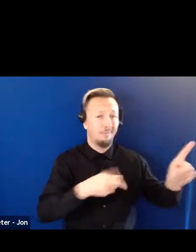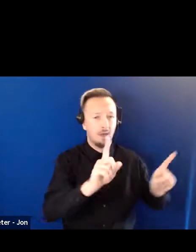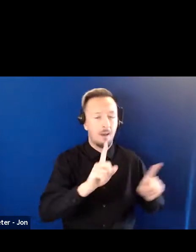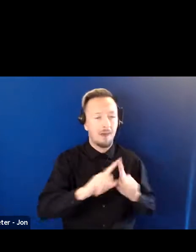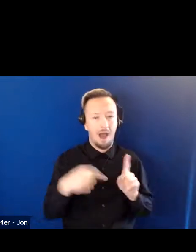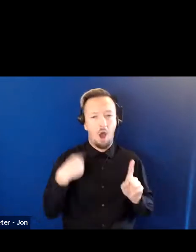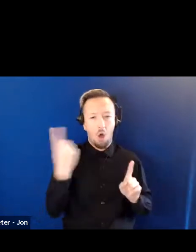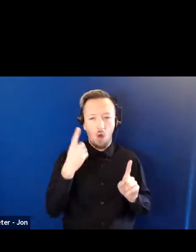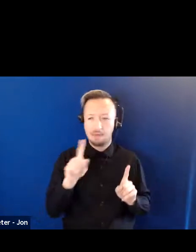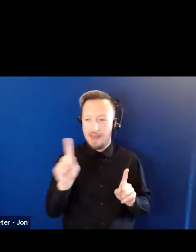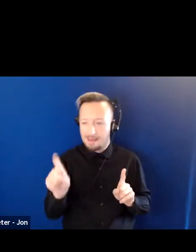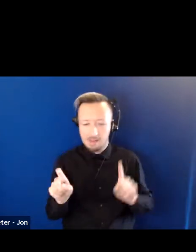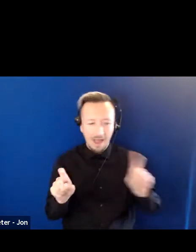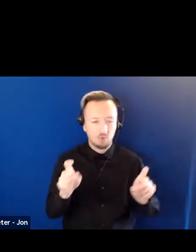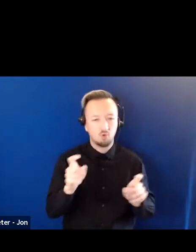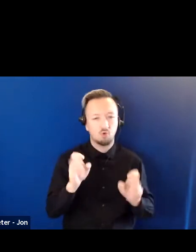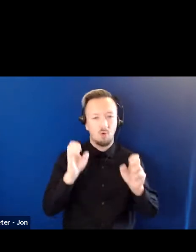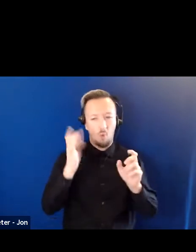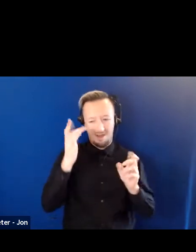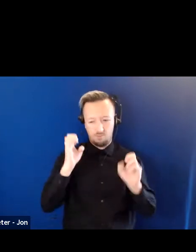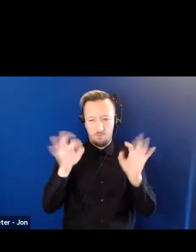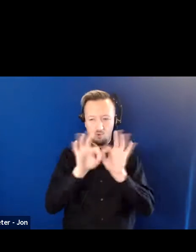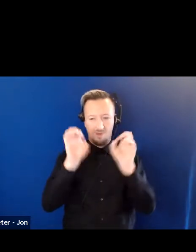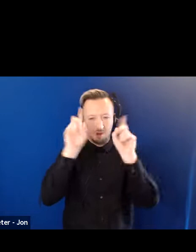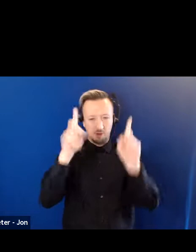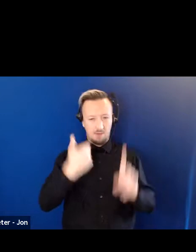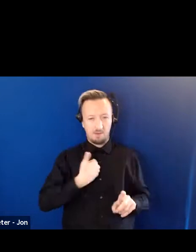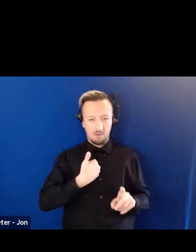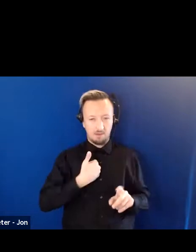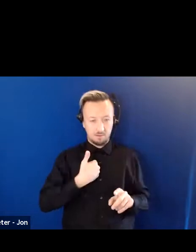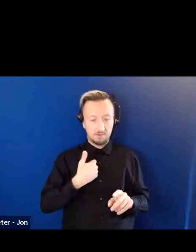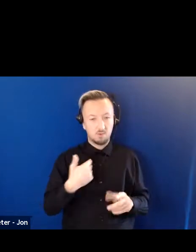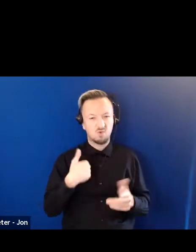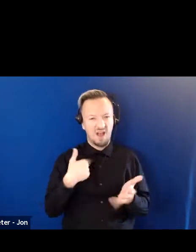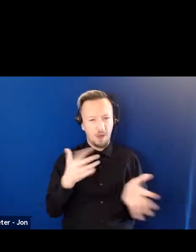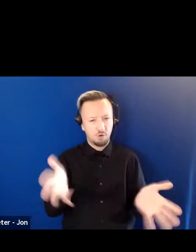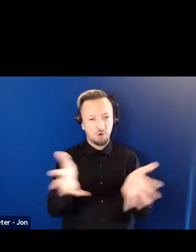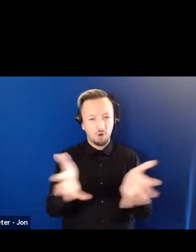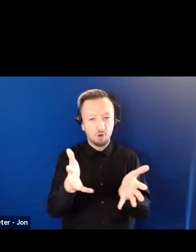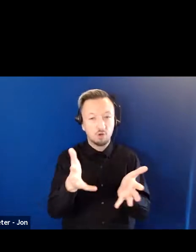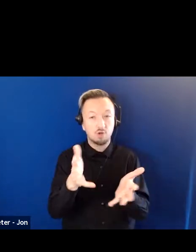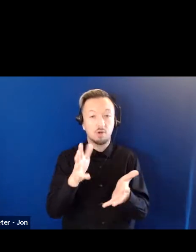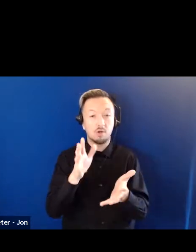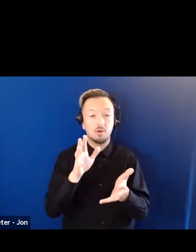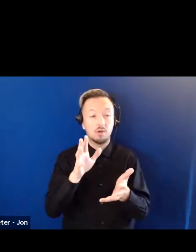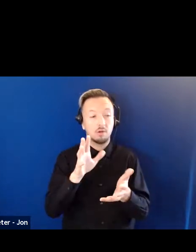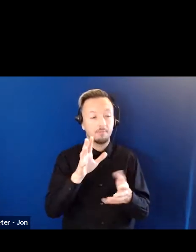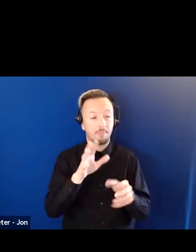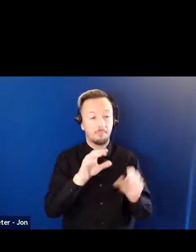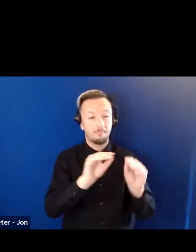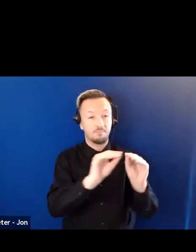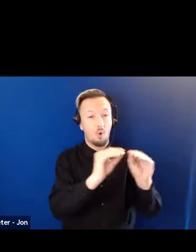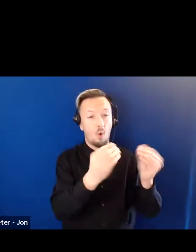yourself. I would recommend that you participate in some organizations and don't go offering